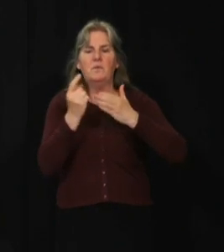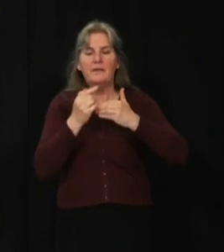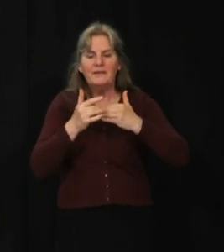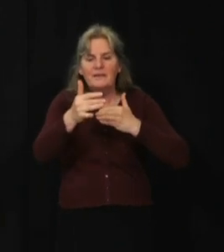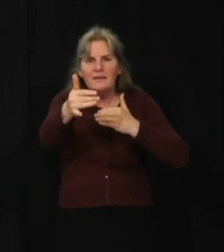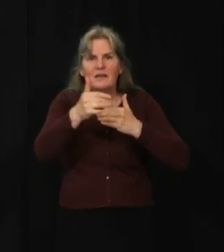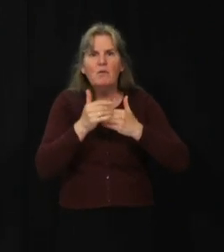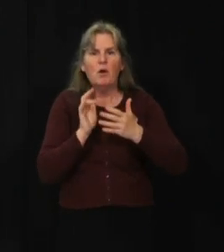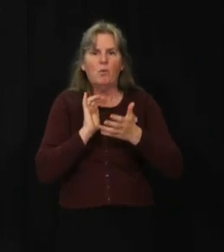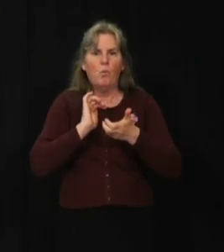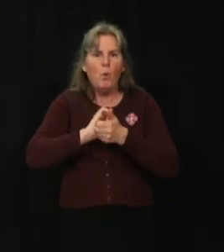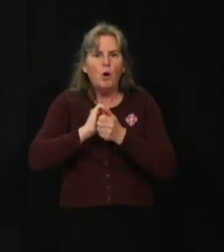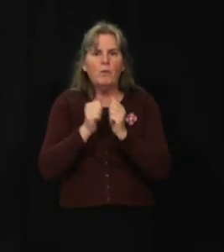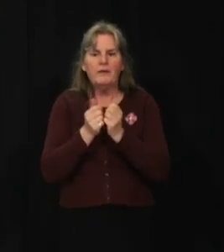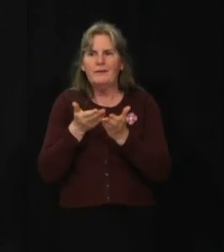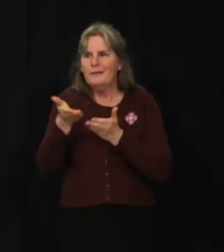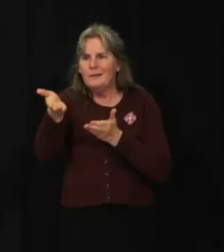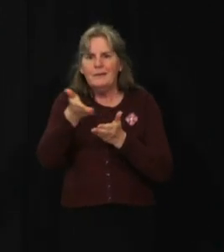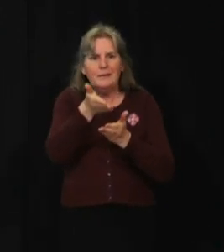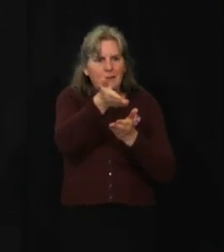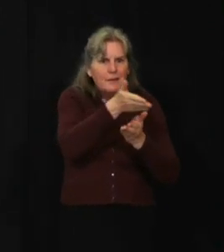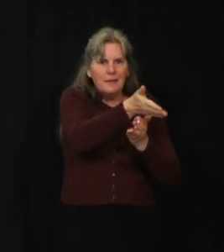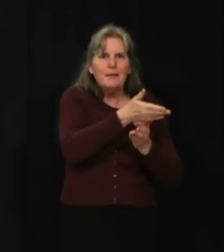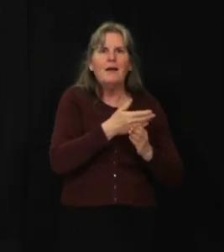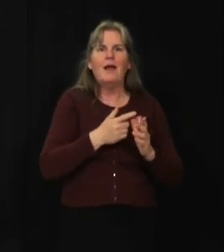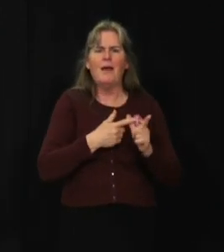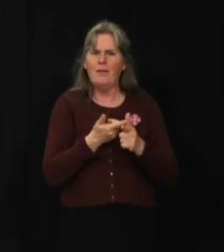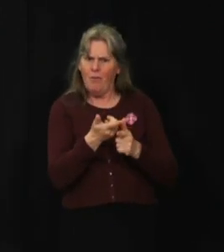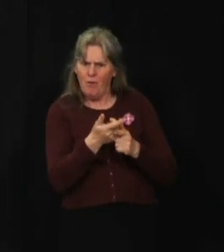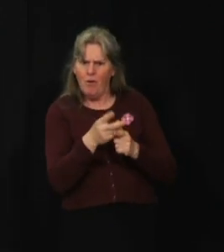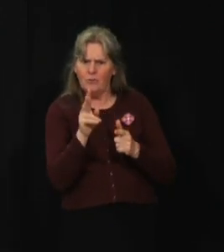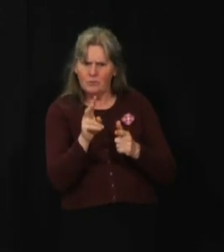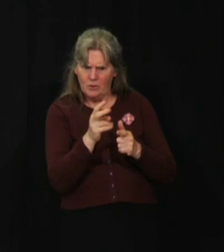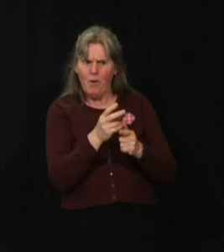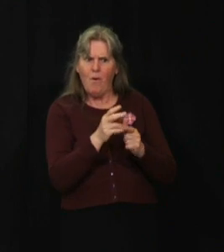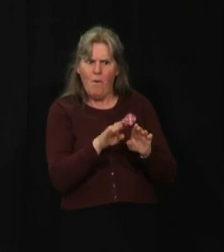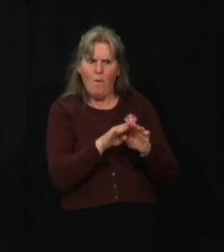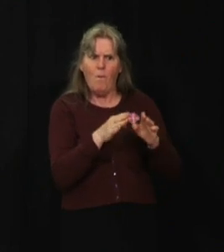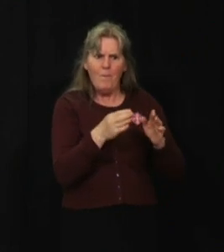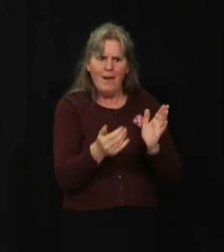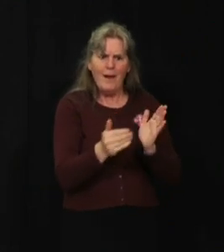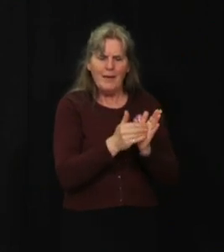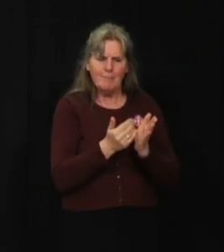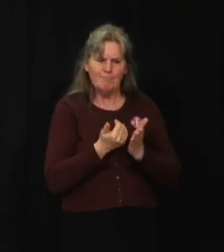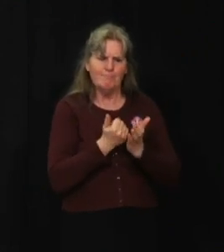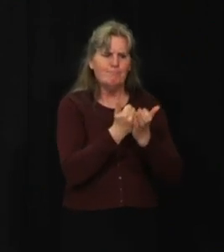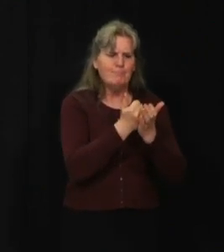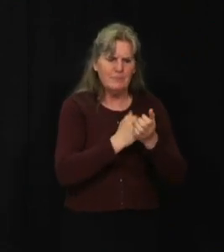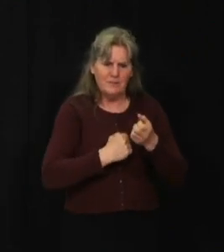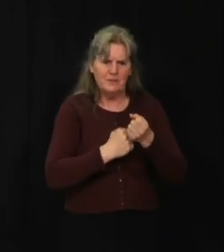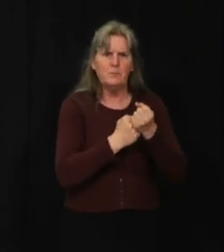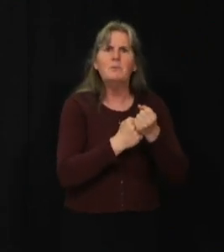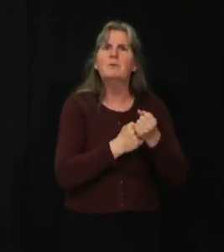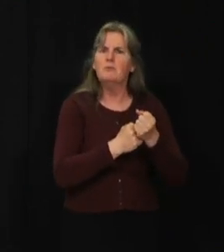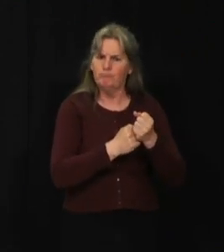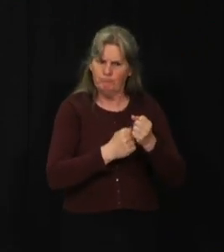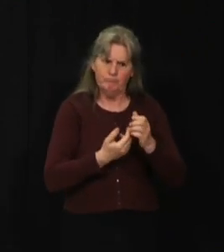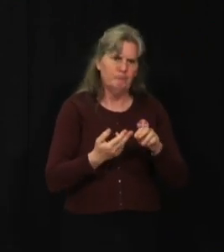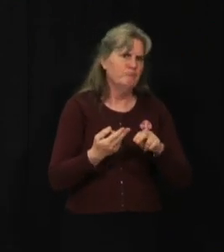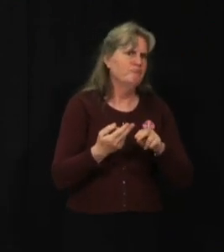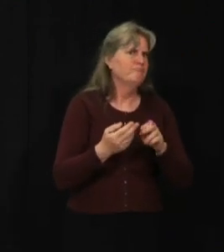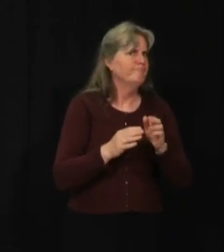our stakeholders in each of these categories to make sure that their transition back to an economy, back